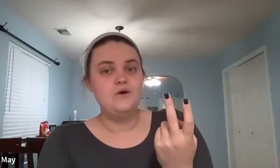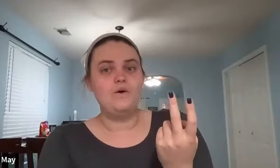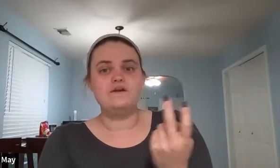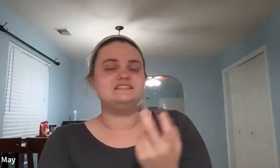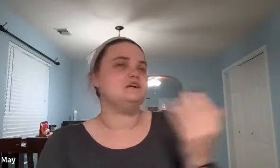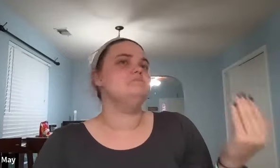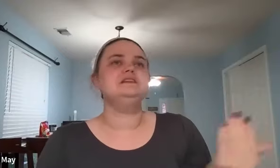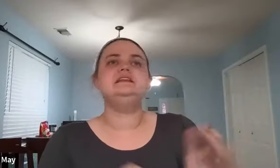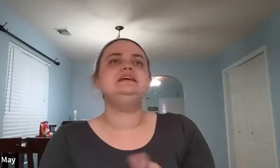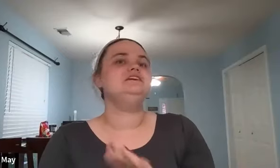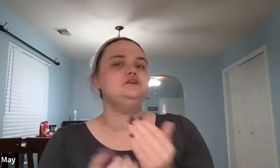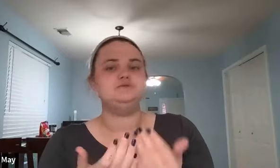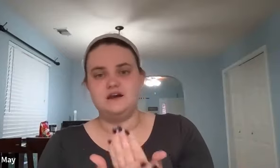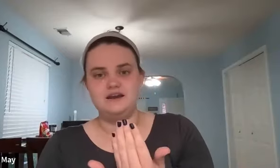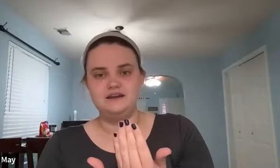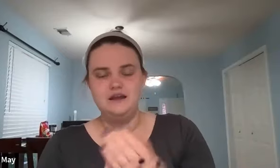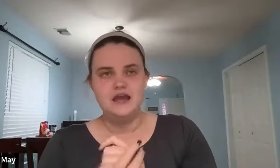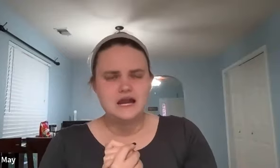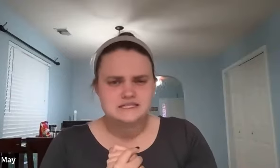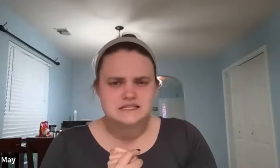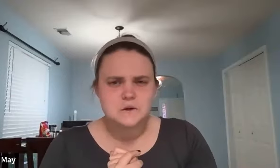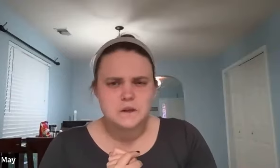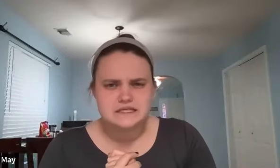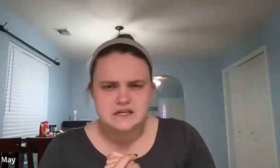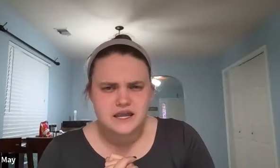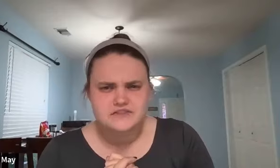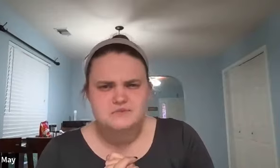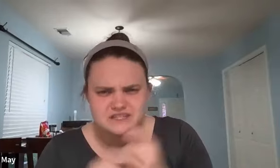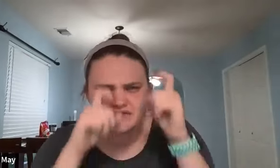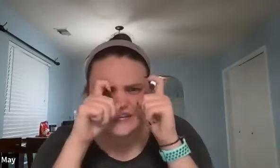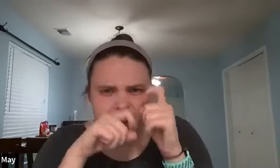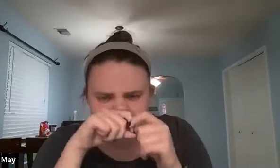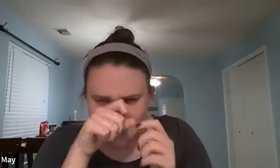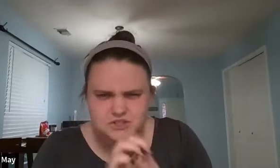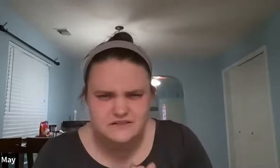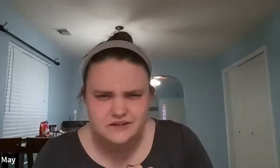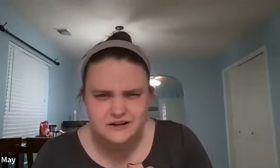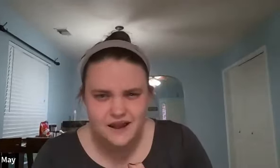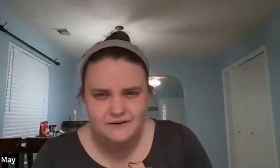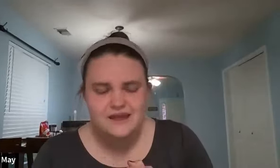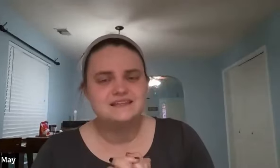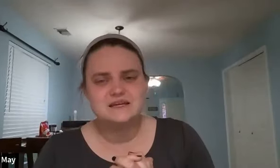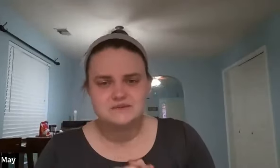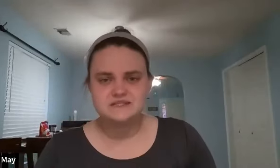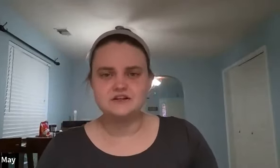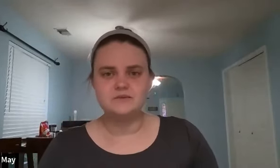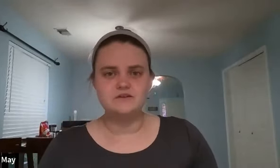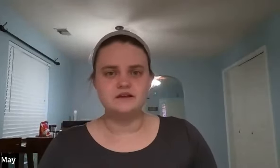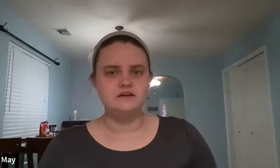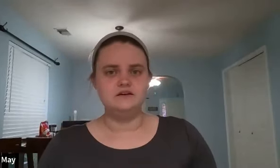or it's a completely new sign. And I'd sit there like staring at them with this face every time, trying to figure it out. And sometimes they'd look at me and they're like,